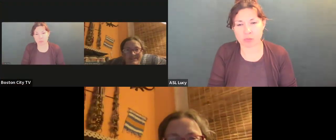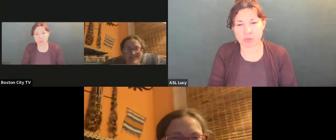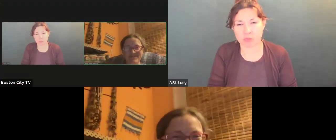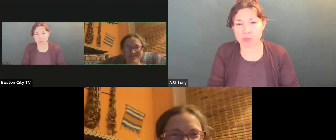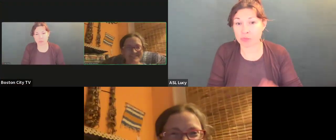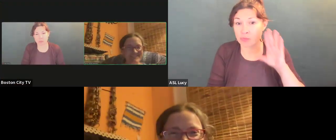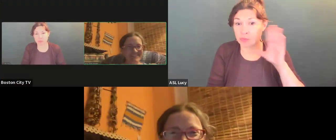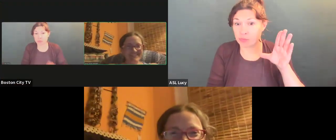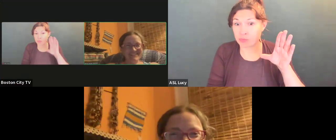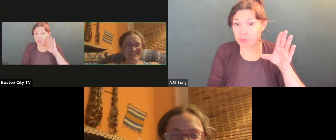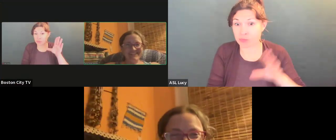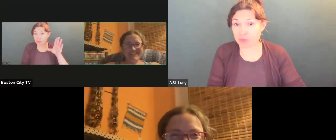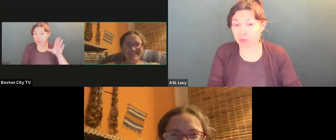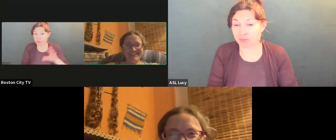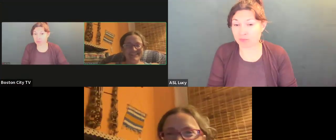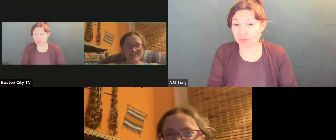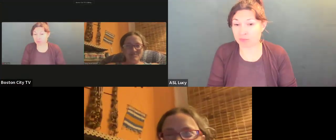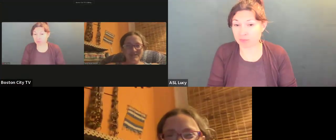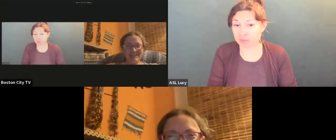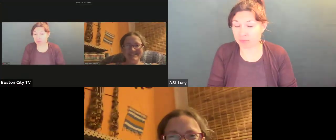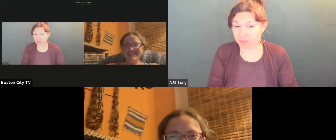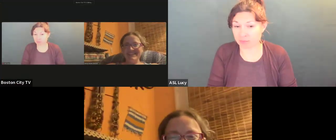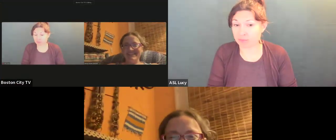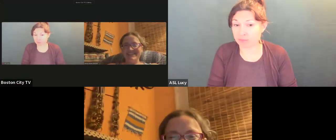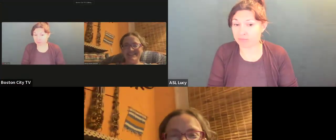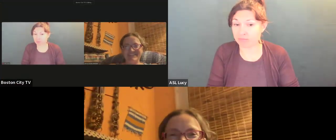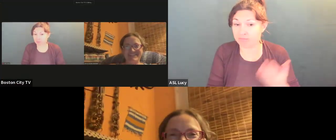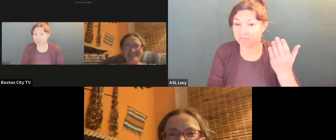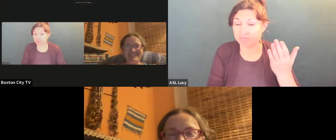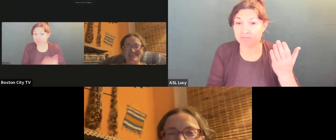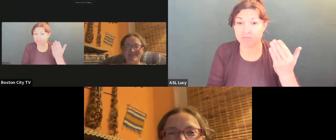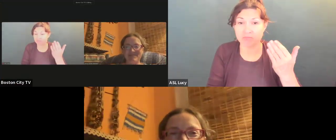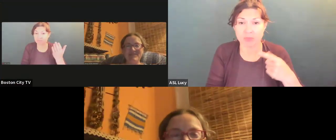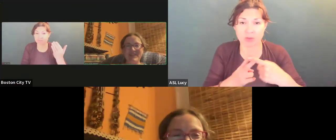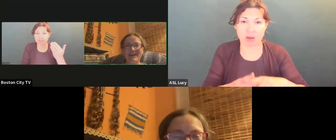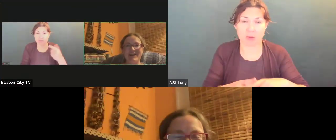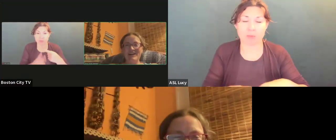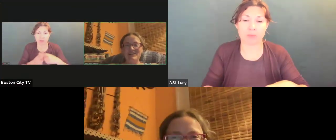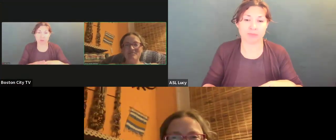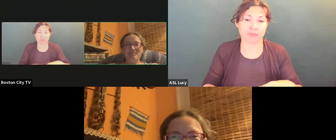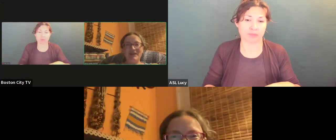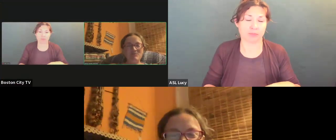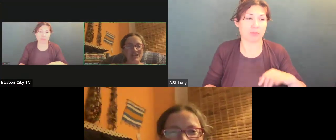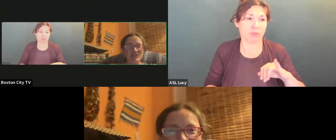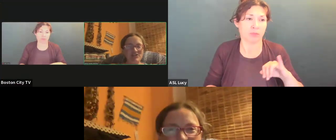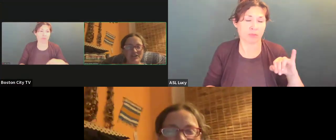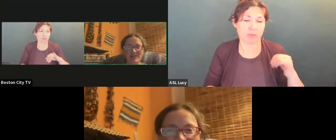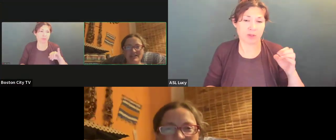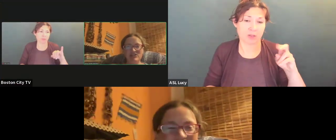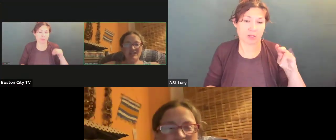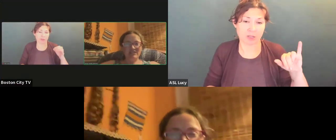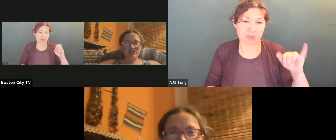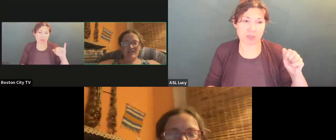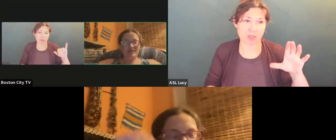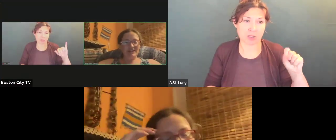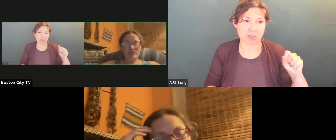Hello. Can you hear me? Hello? Yeah, we can start. My name's Jenny Jacobs. I teach English